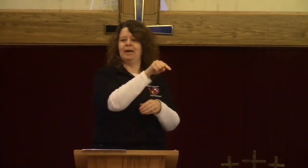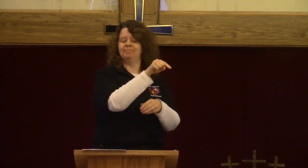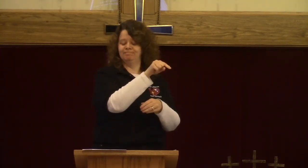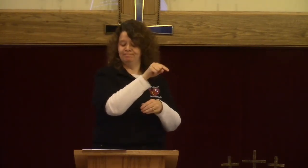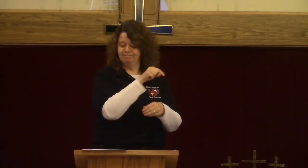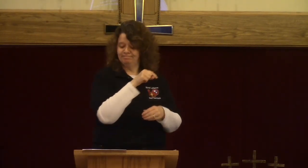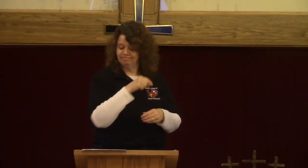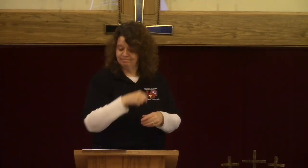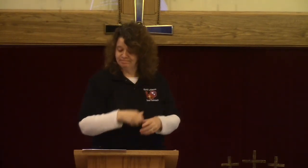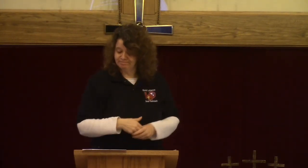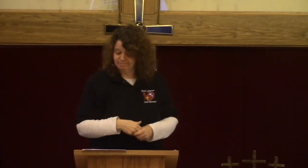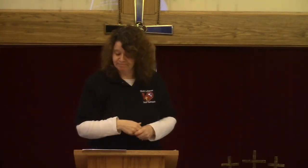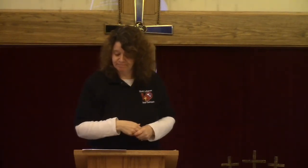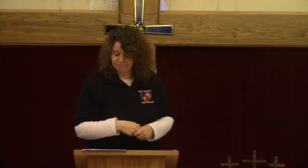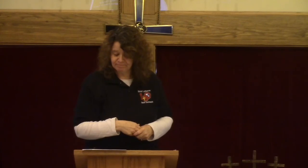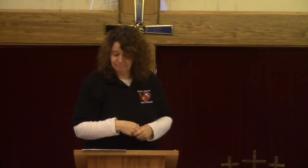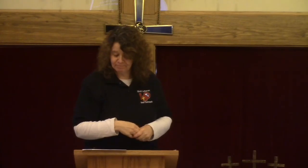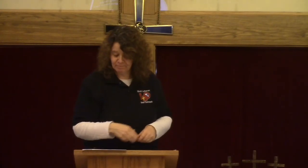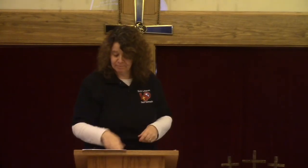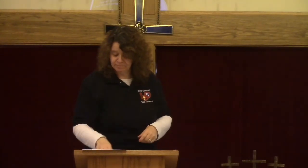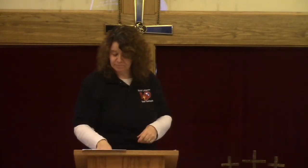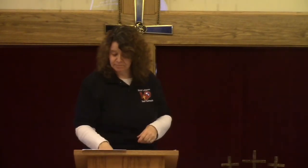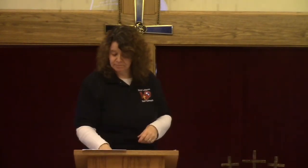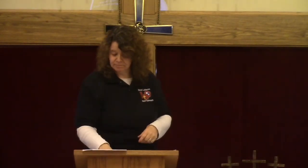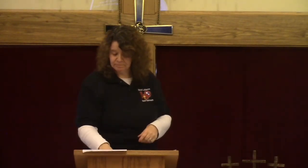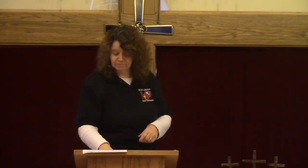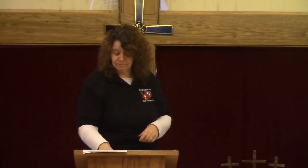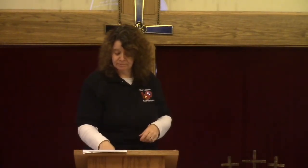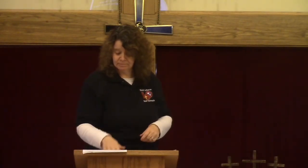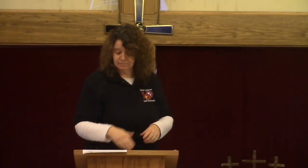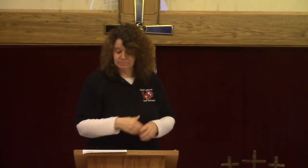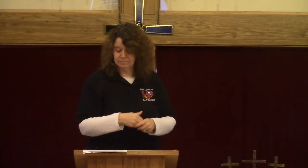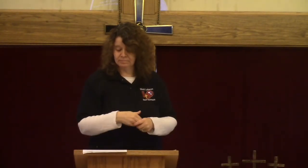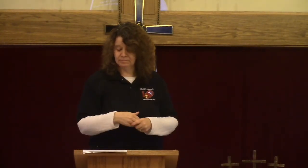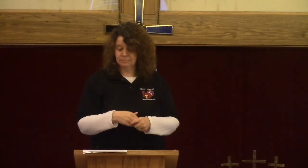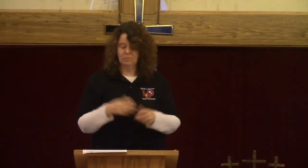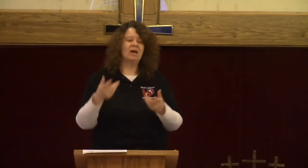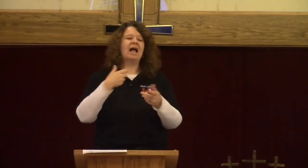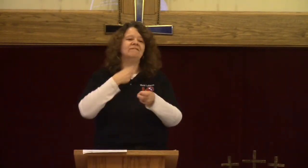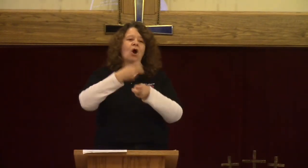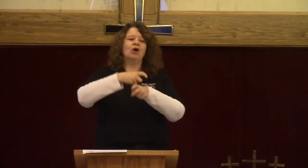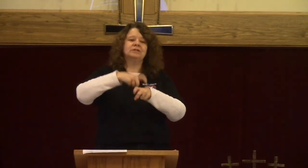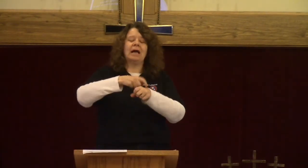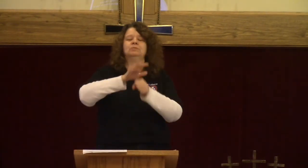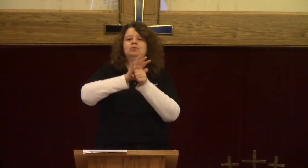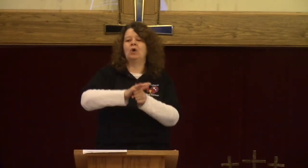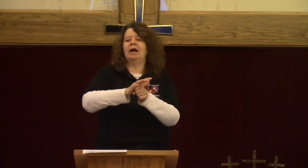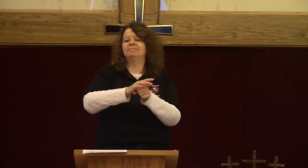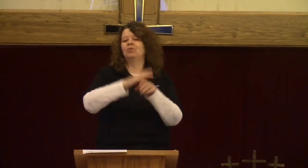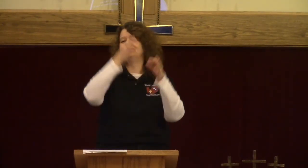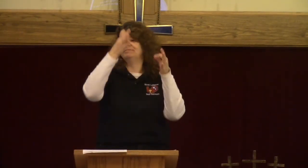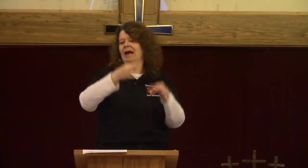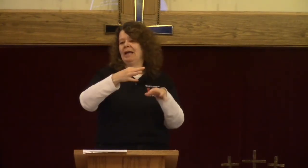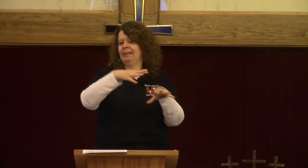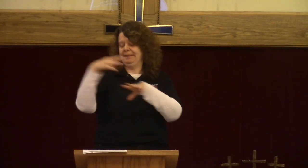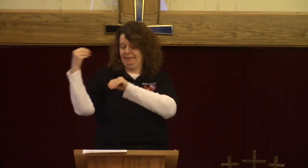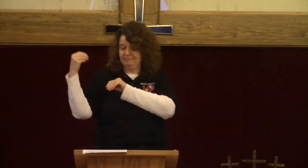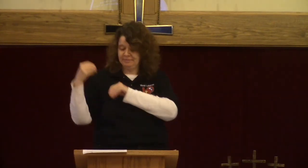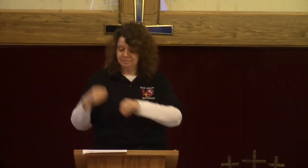remember the members really gave him a hard time, and he was stressed out. You know, they stressed out